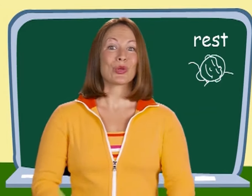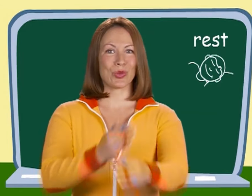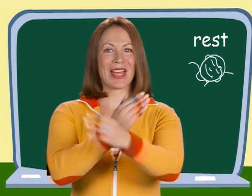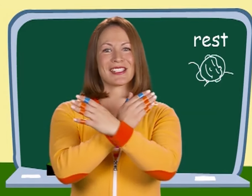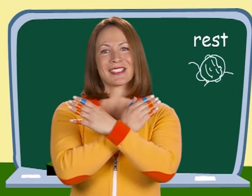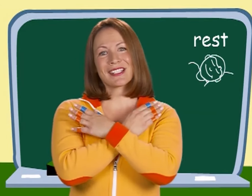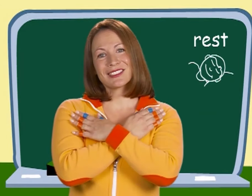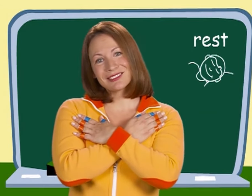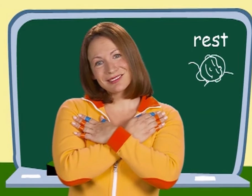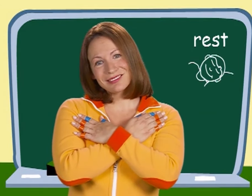Rest.